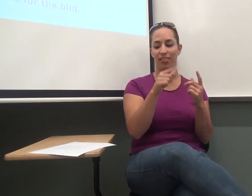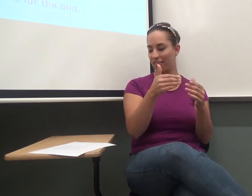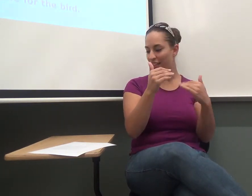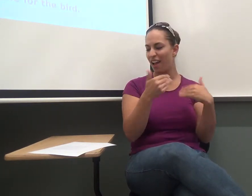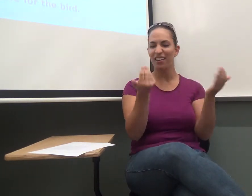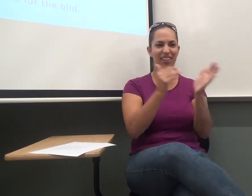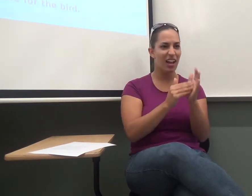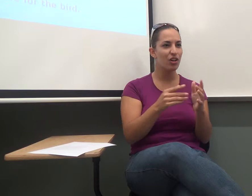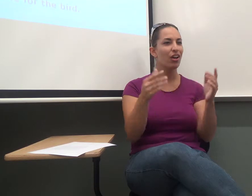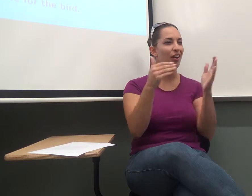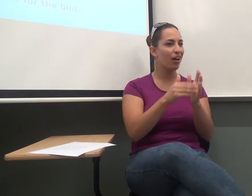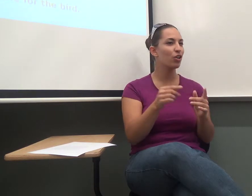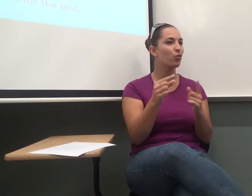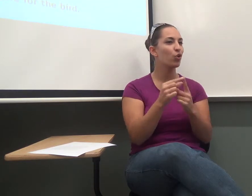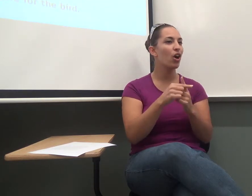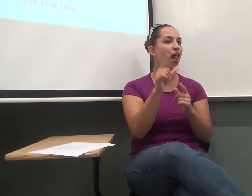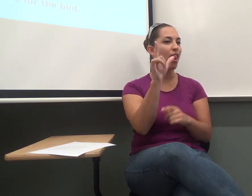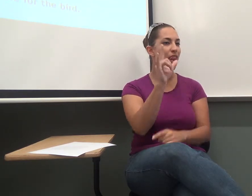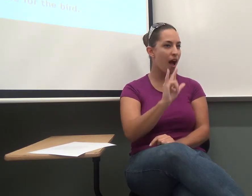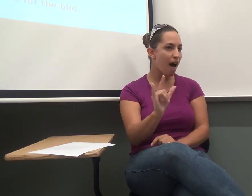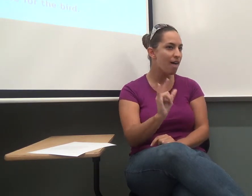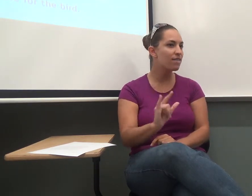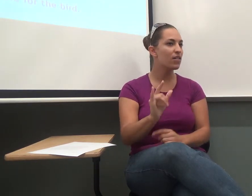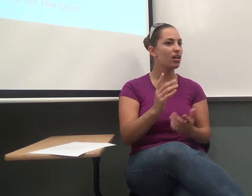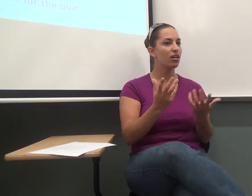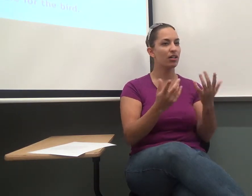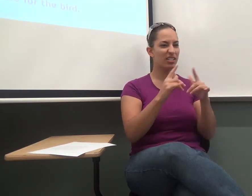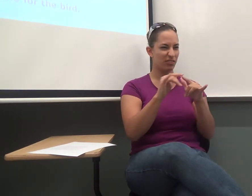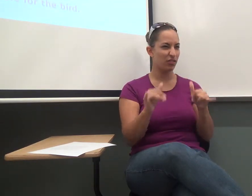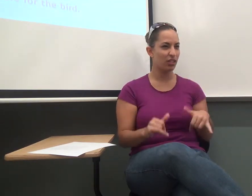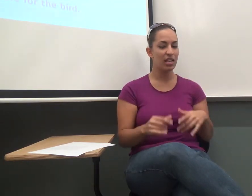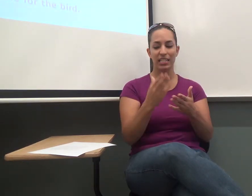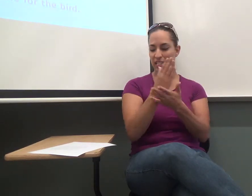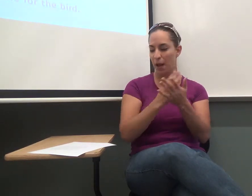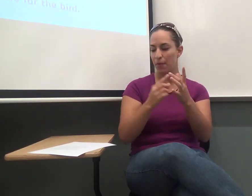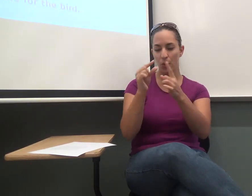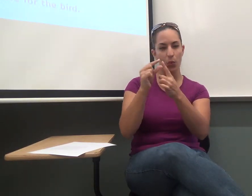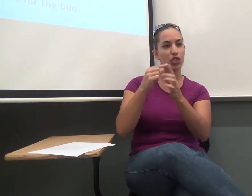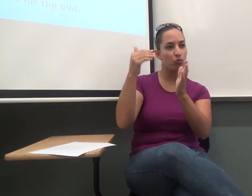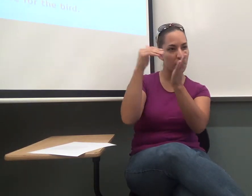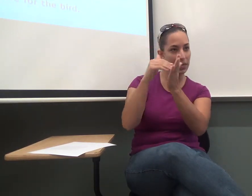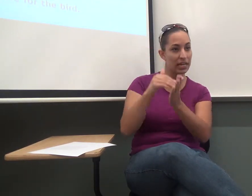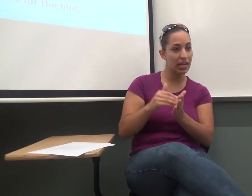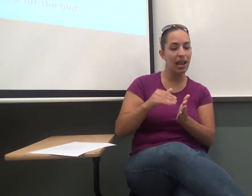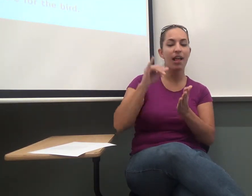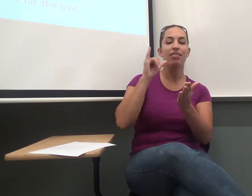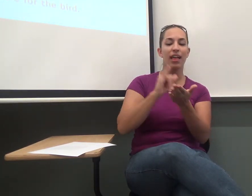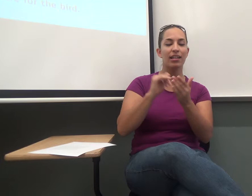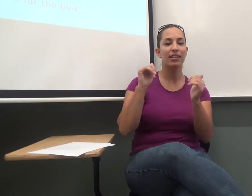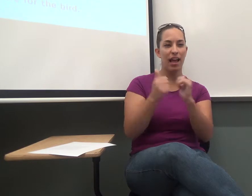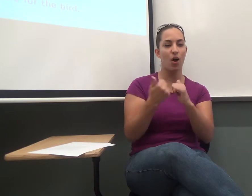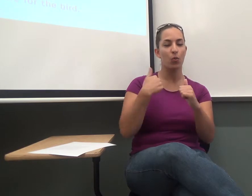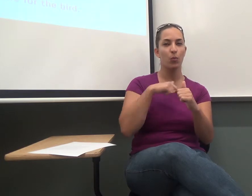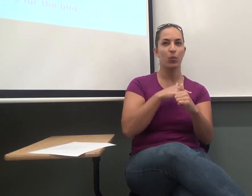Notice the repetition. Some of the terms are repeated. Some of the vocabulary is repeated. That's how we keep our